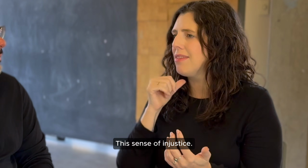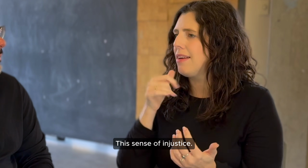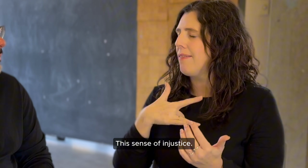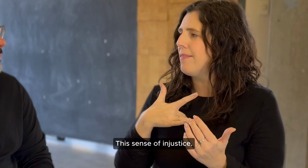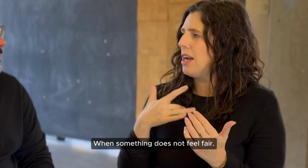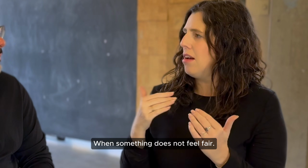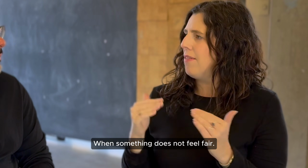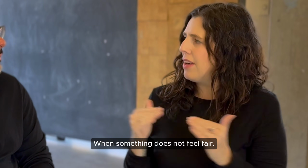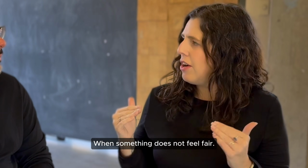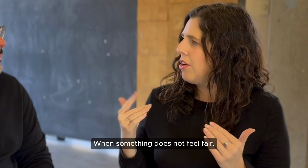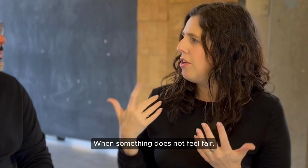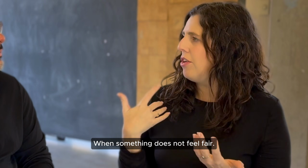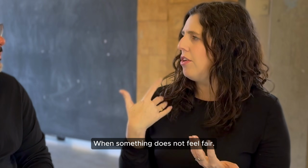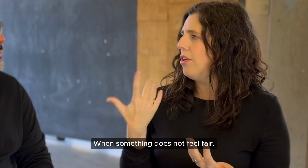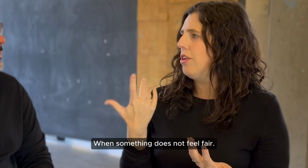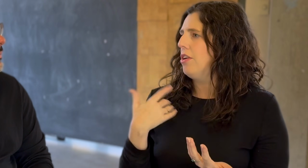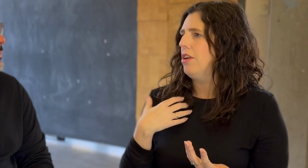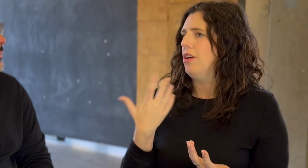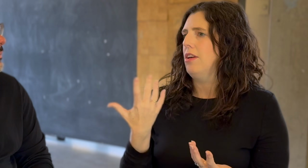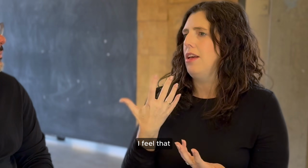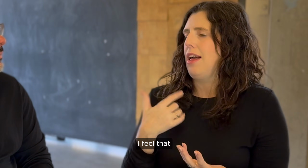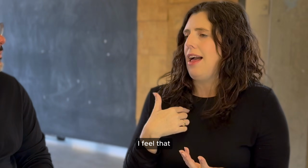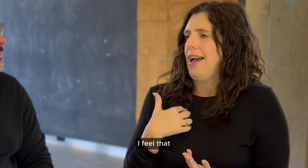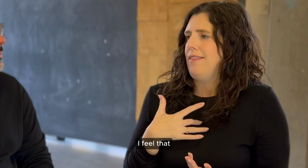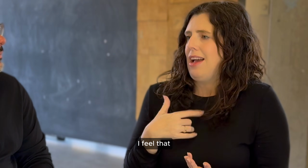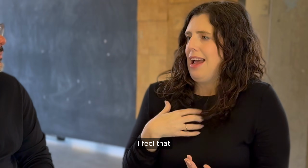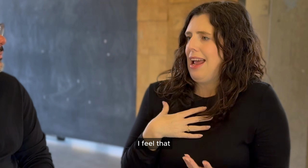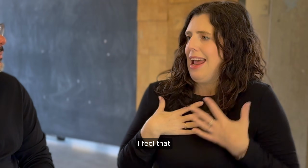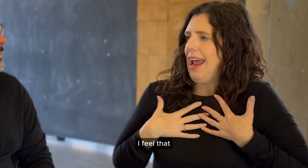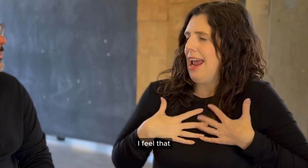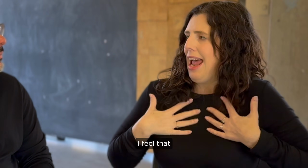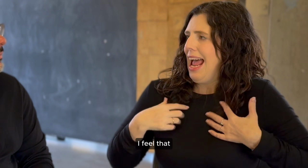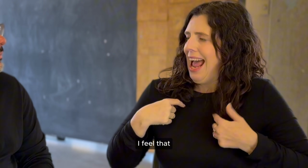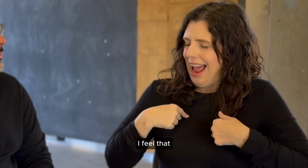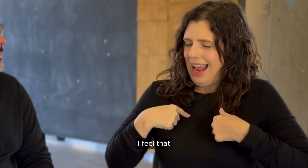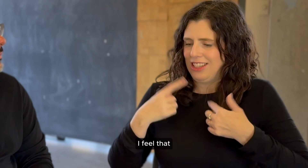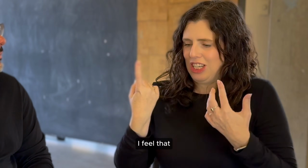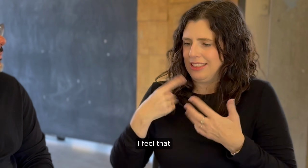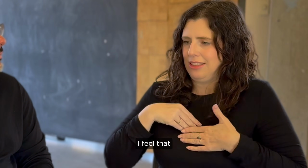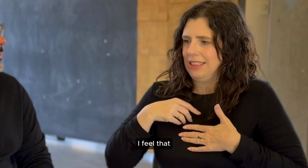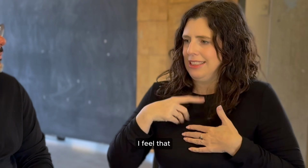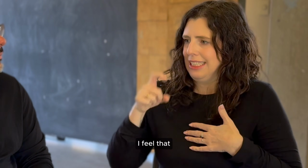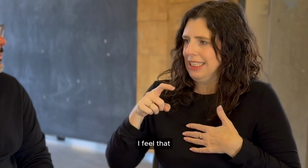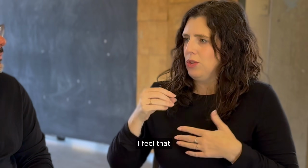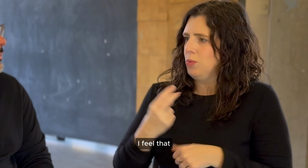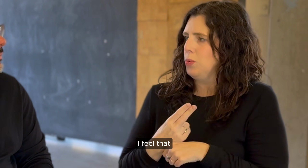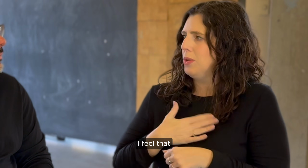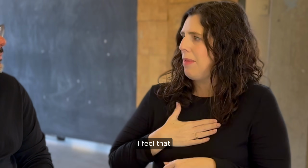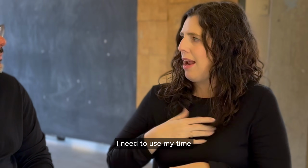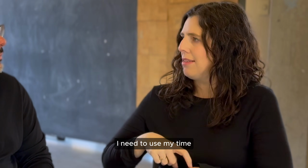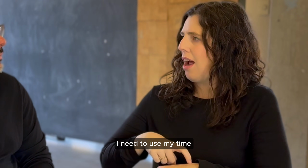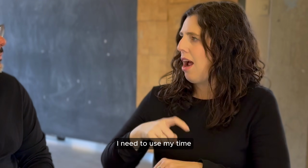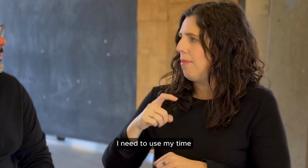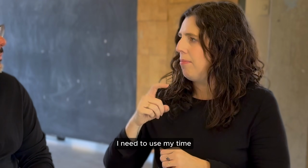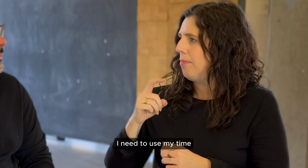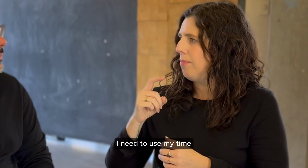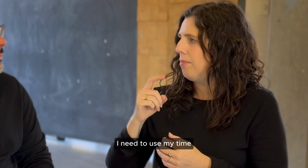injustice. Something doesn't feel fair. I feel like, I just need to use